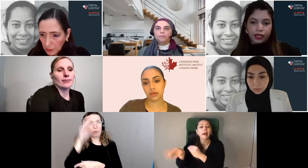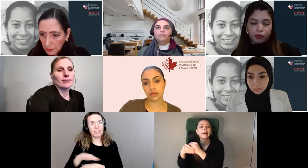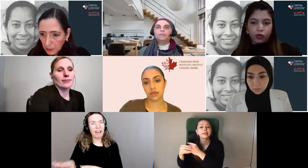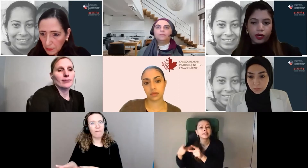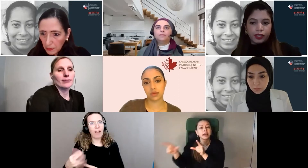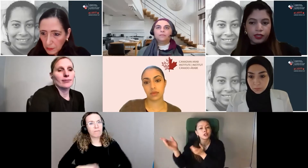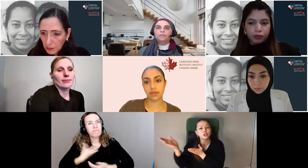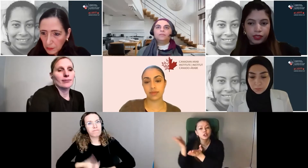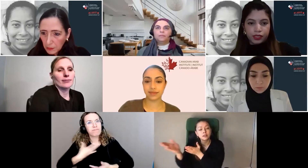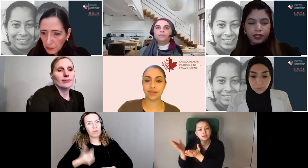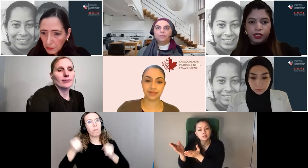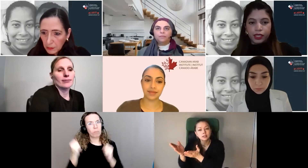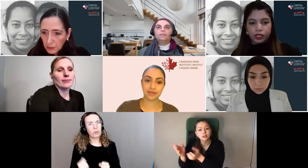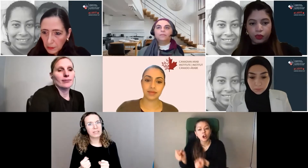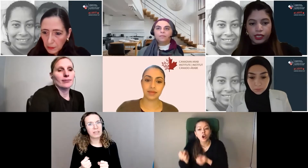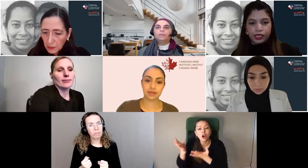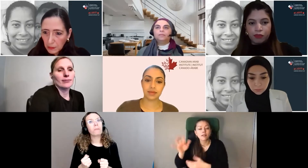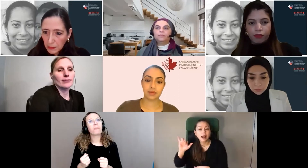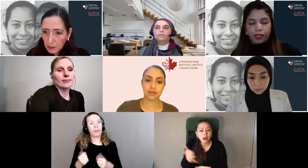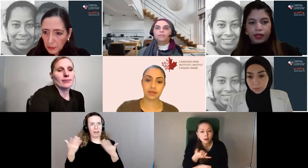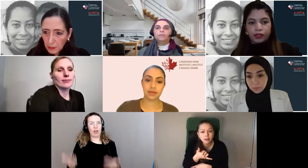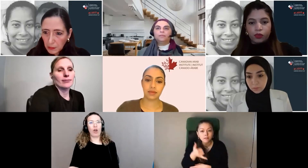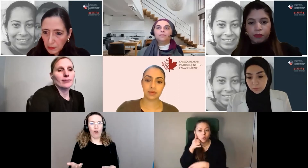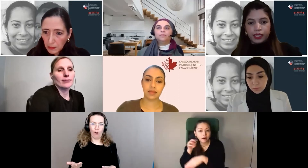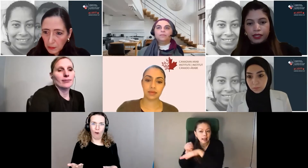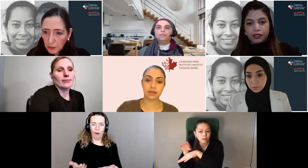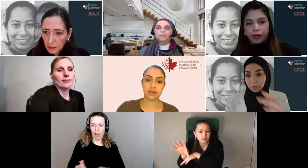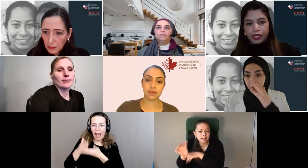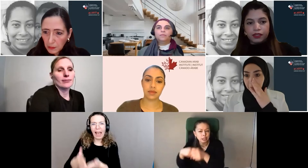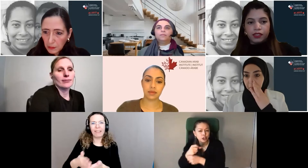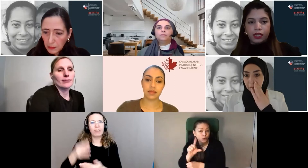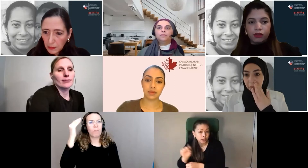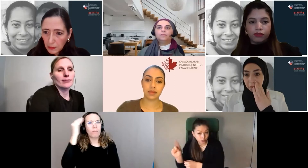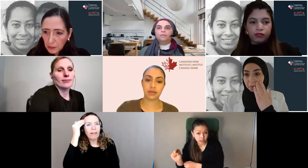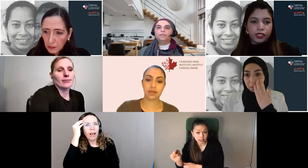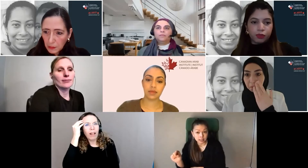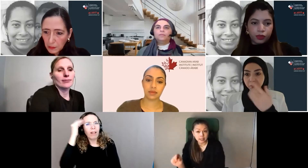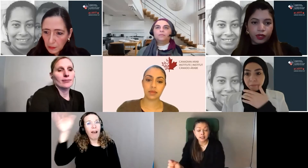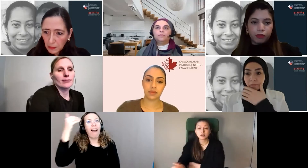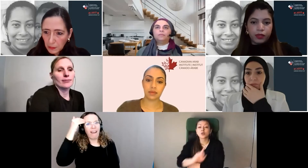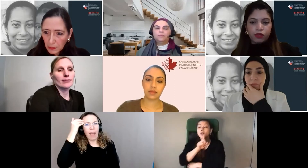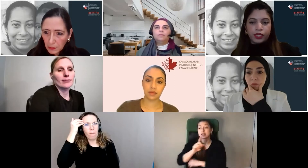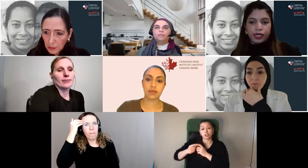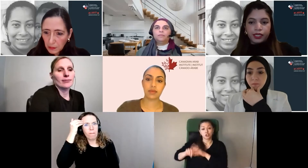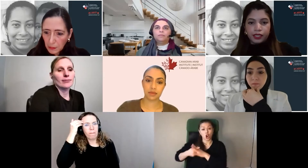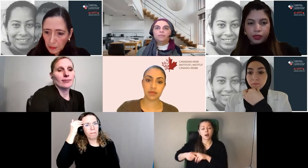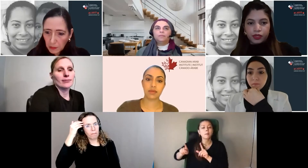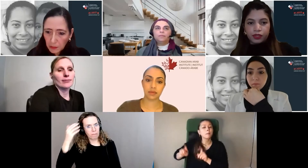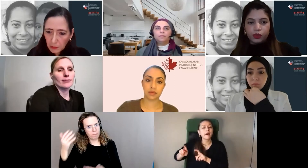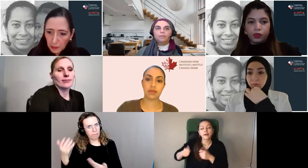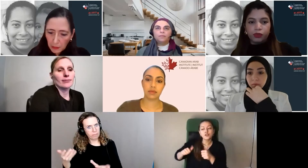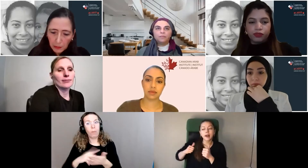counseling in Arabic via interpreters in 2020. And what began as a pilot is now a full-fledged program where any